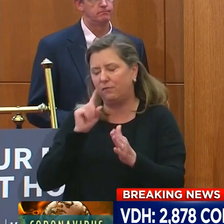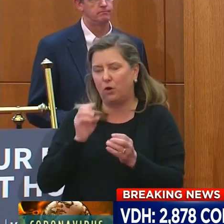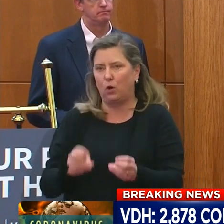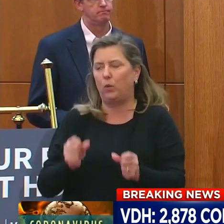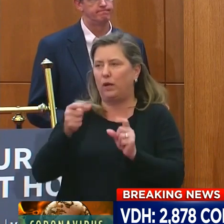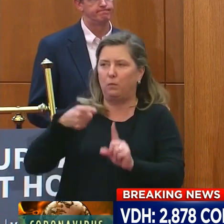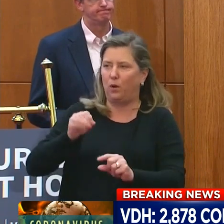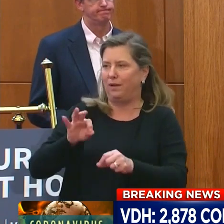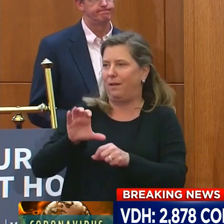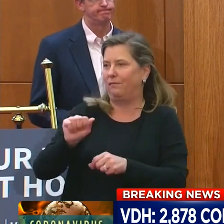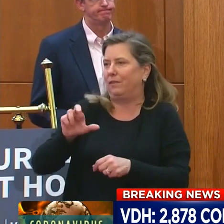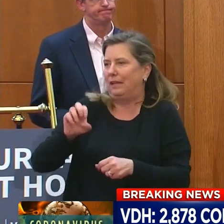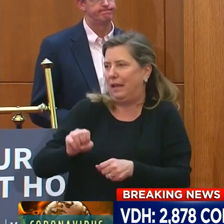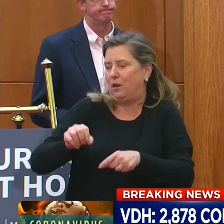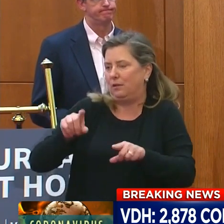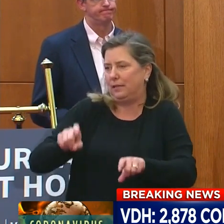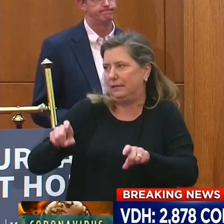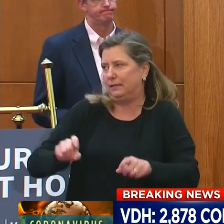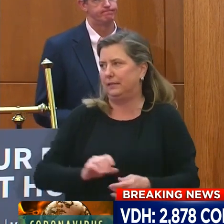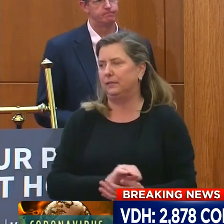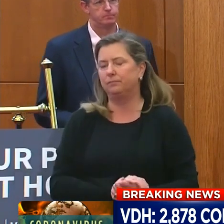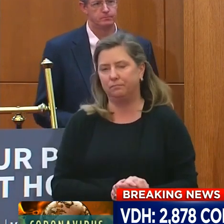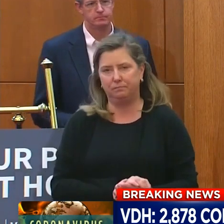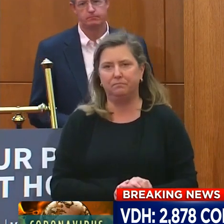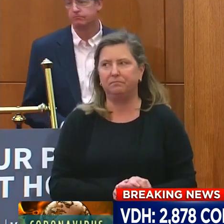point-of-care testing results.